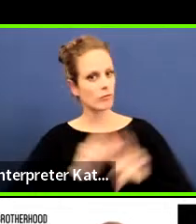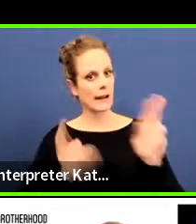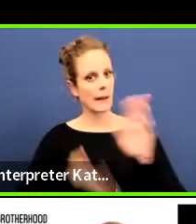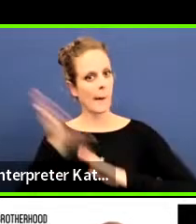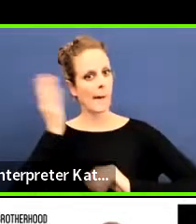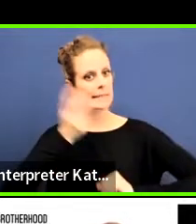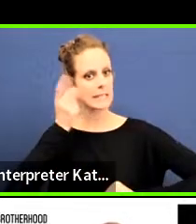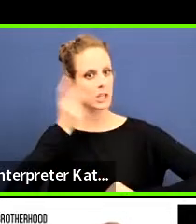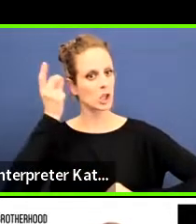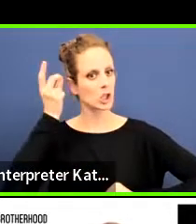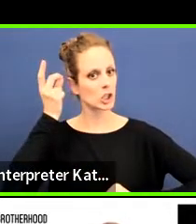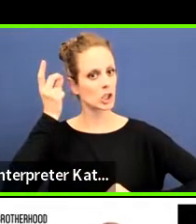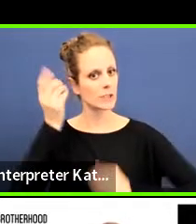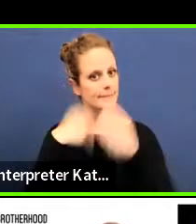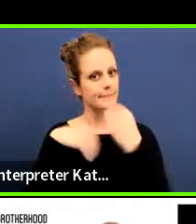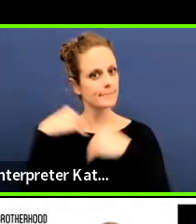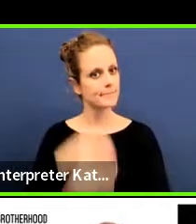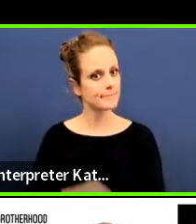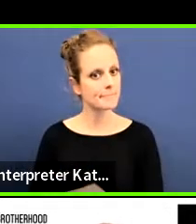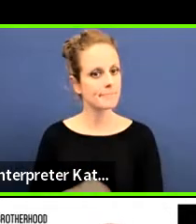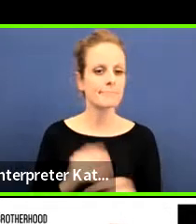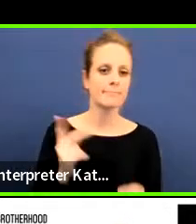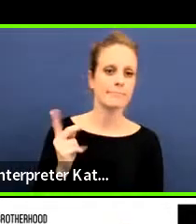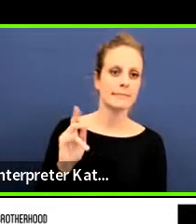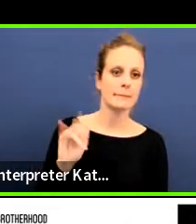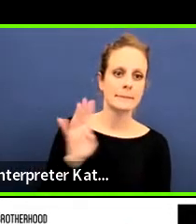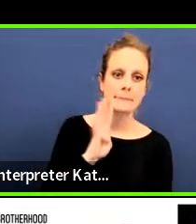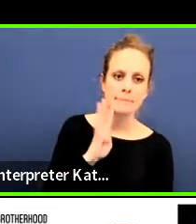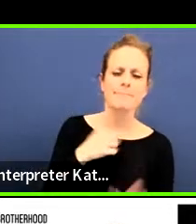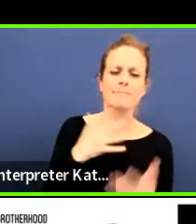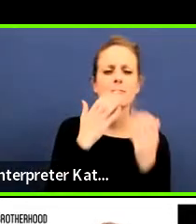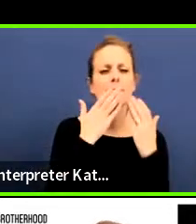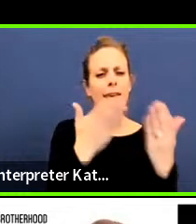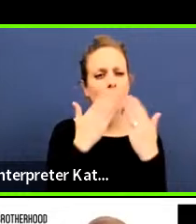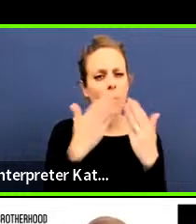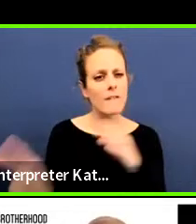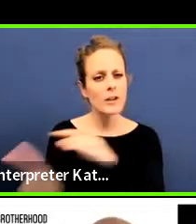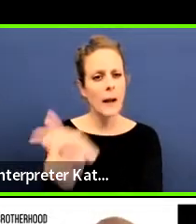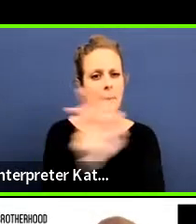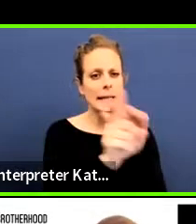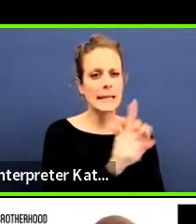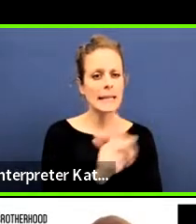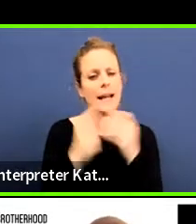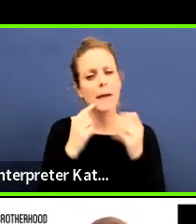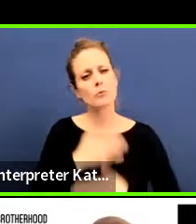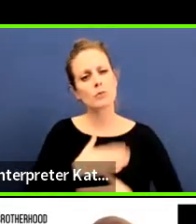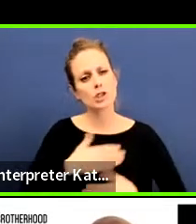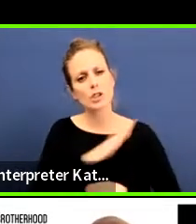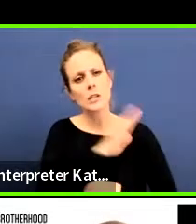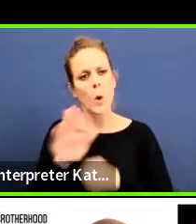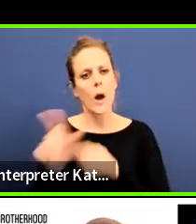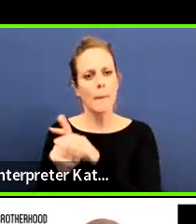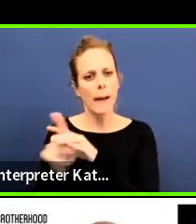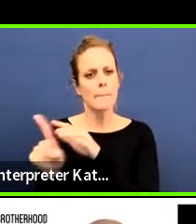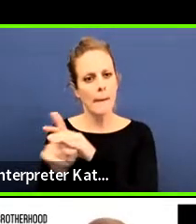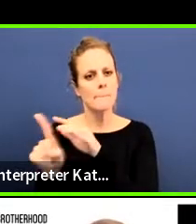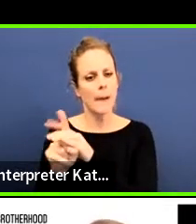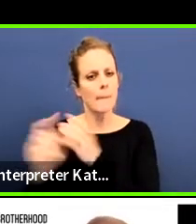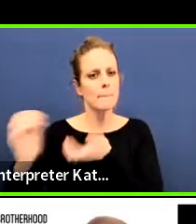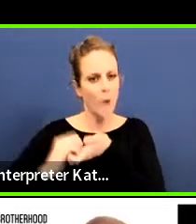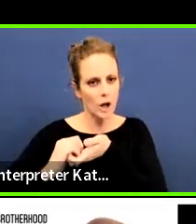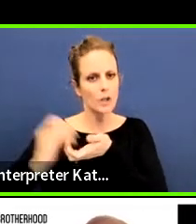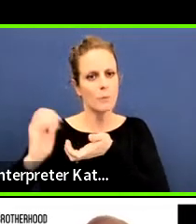else we're doing tonight. I just want to thank everyone for coming and just, you know, appreciate your consistent partnership with